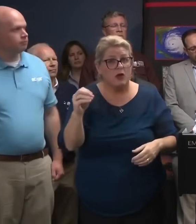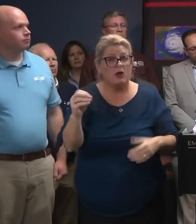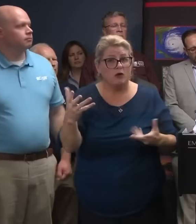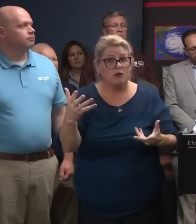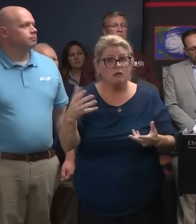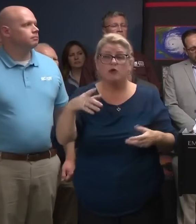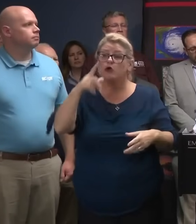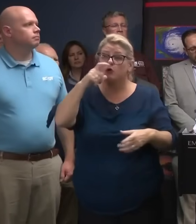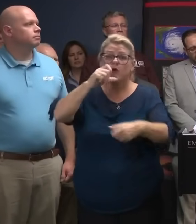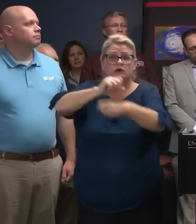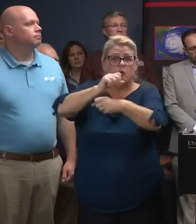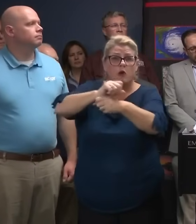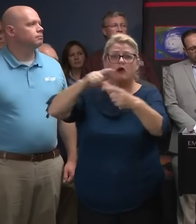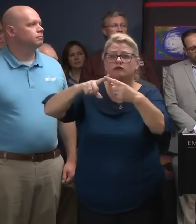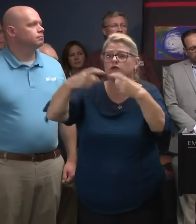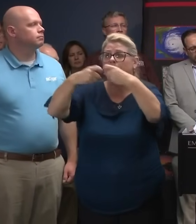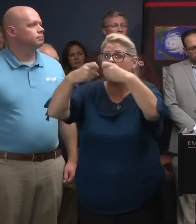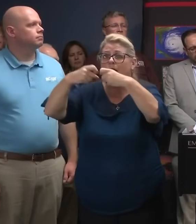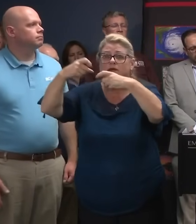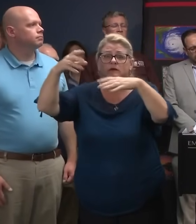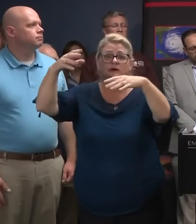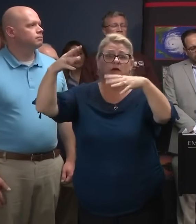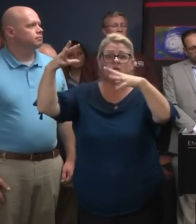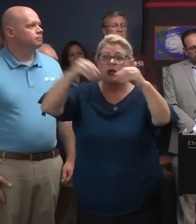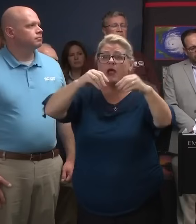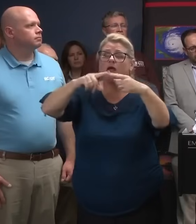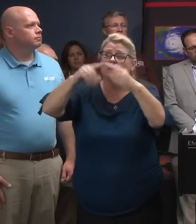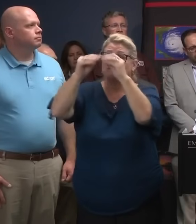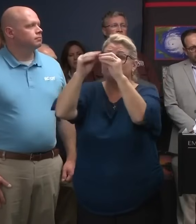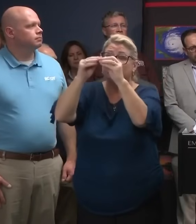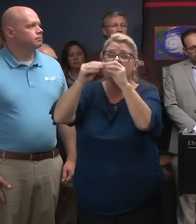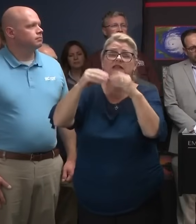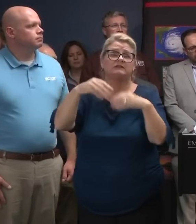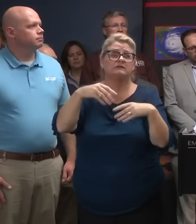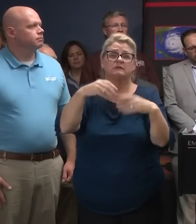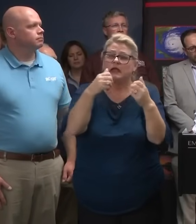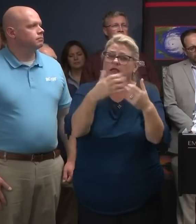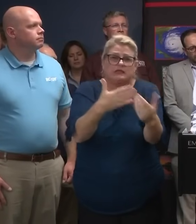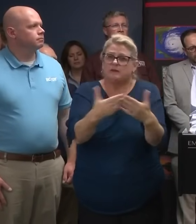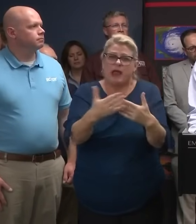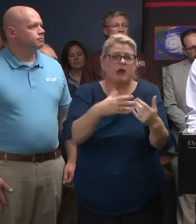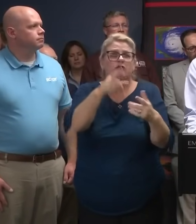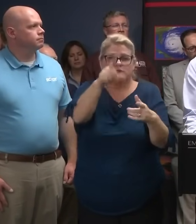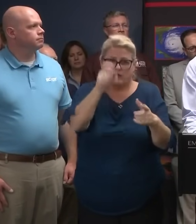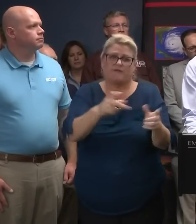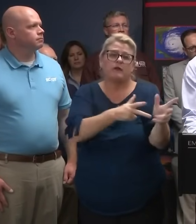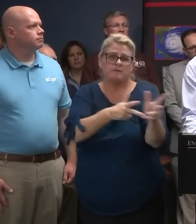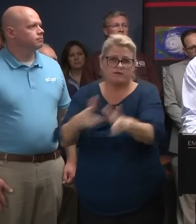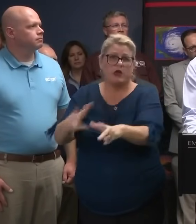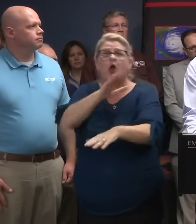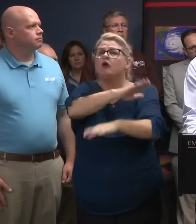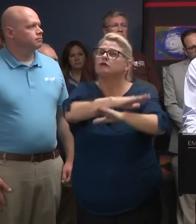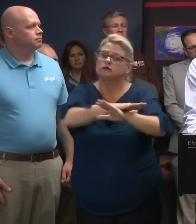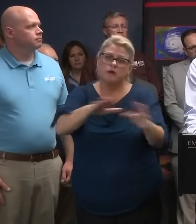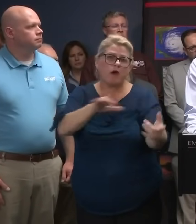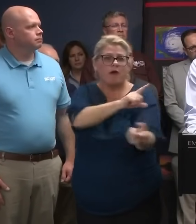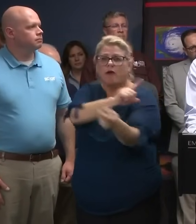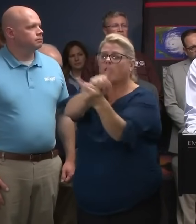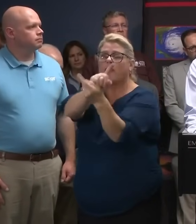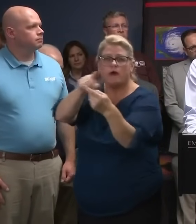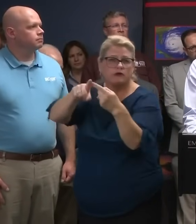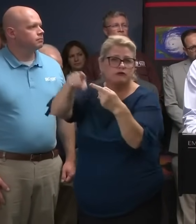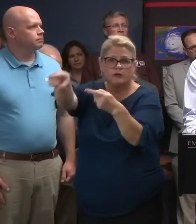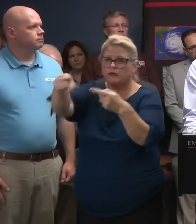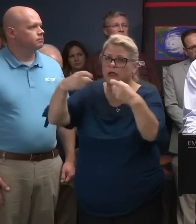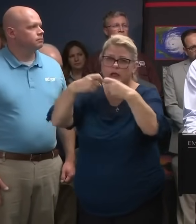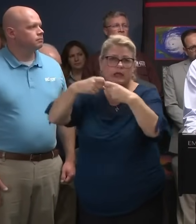restore power, from life-threatening injuries. We also ask that members of the public avoid approaching utility workers in the field or entering